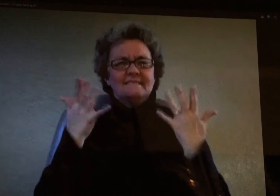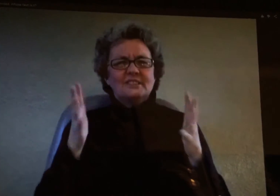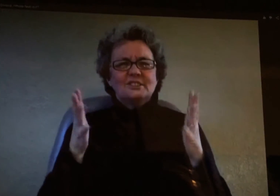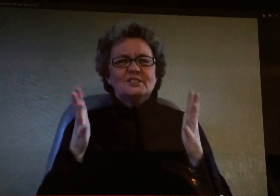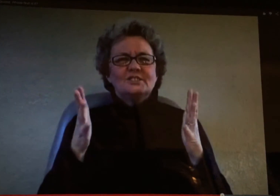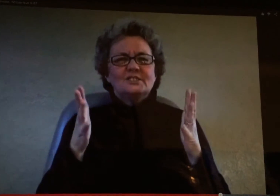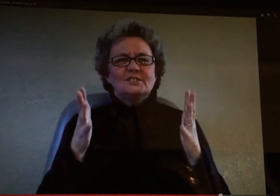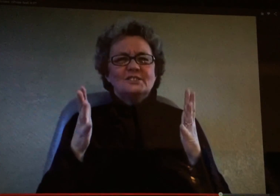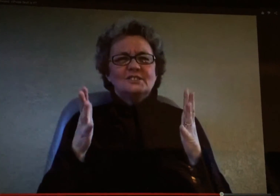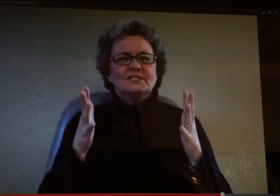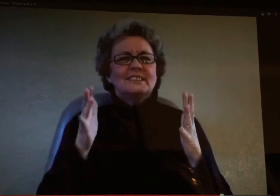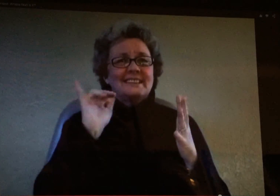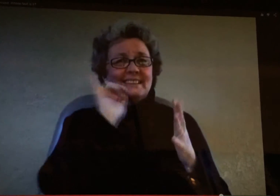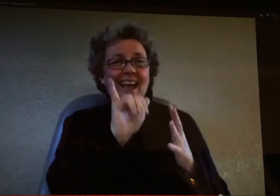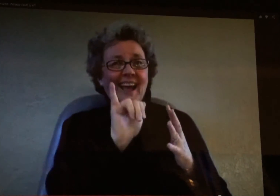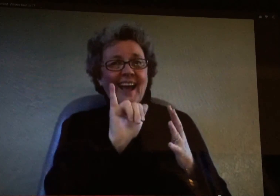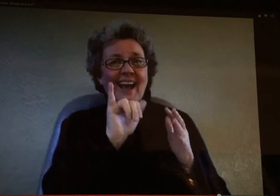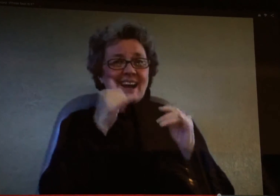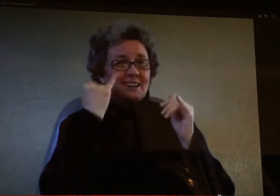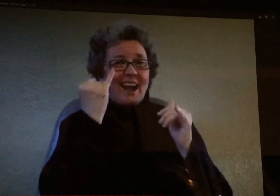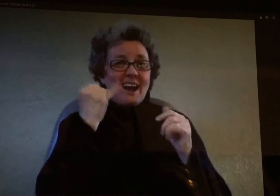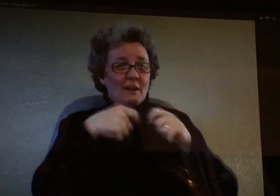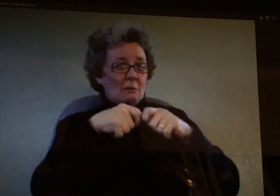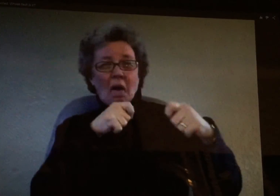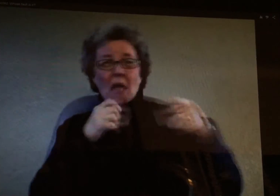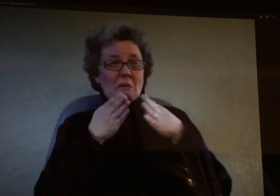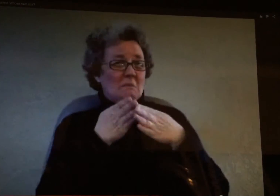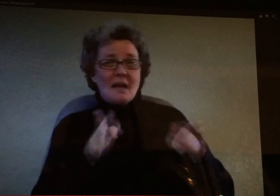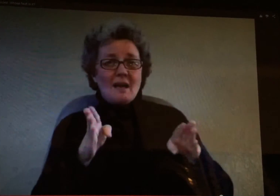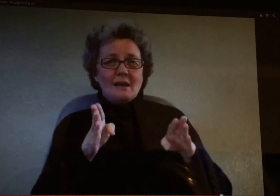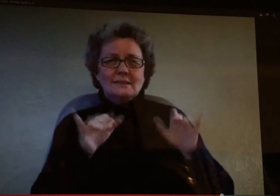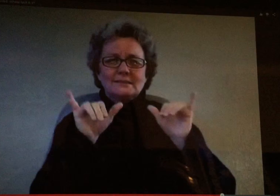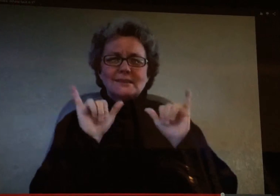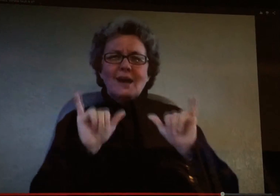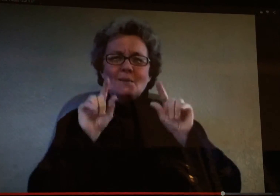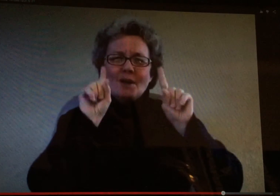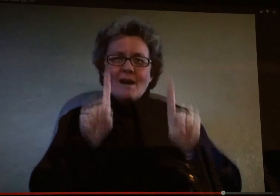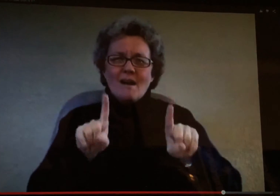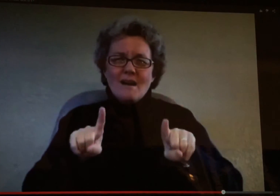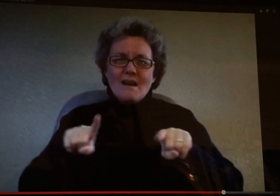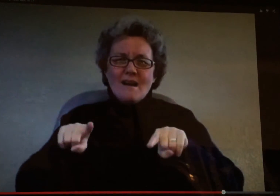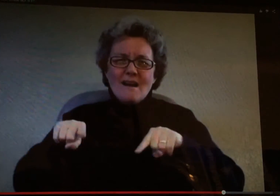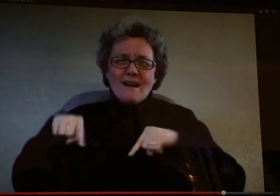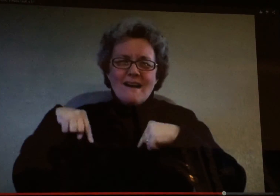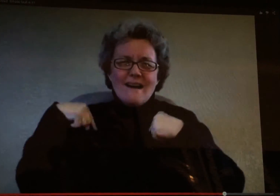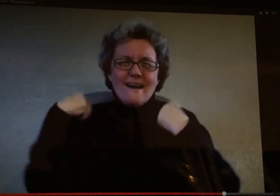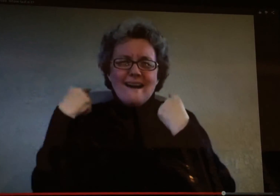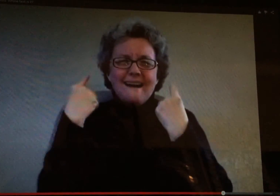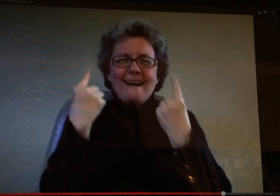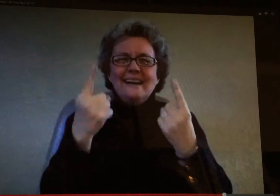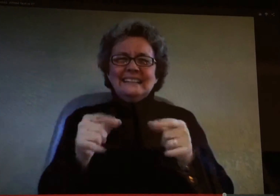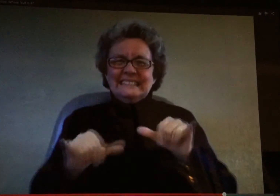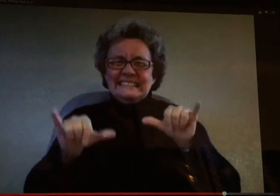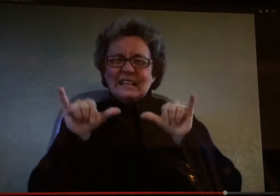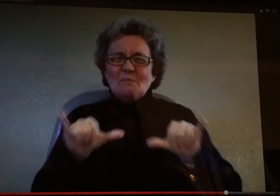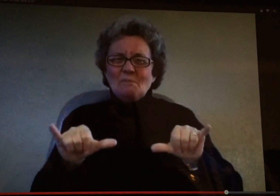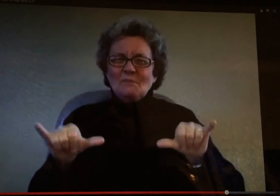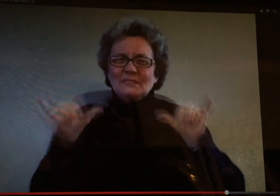And I say enough. That's enough. That idea of this separation, this segregation, has been going on for